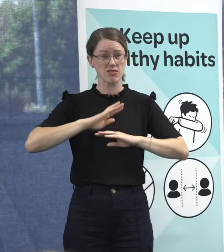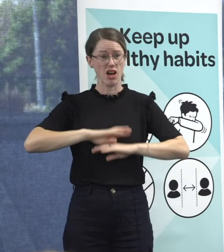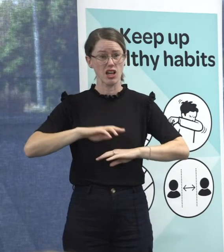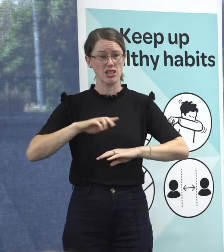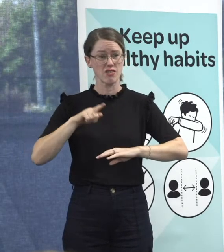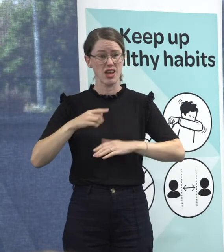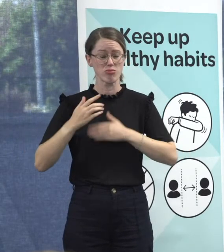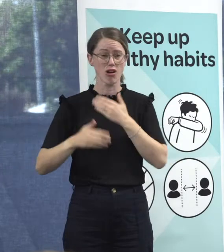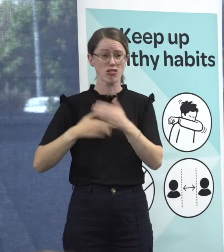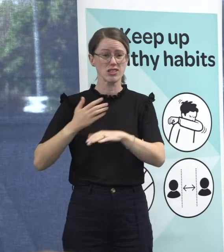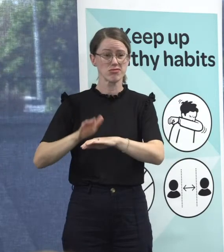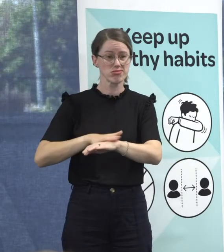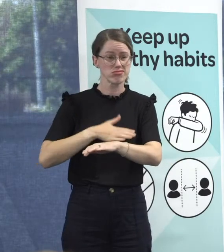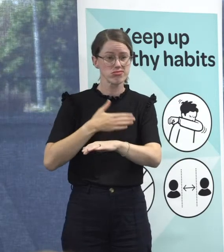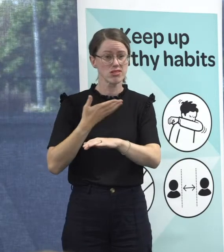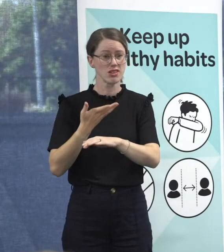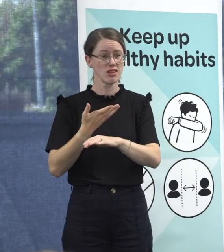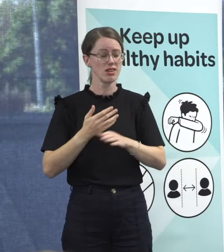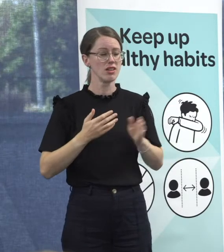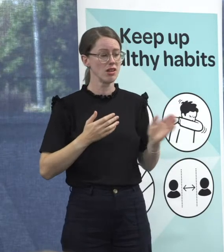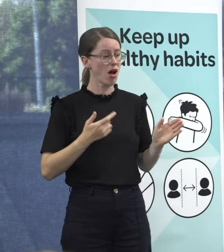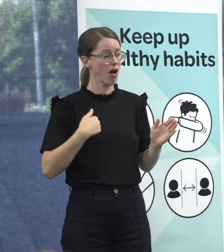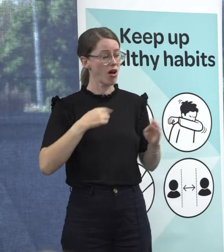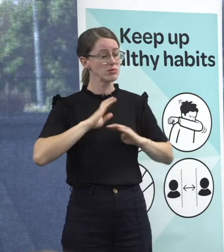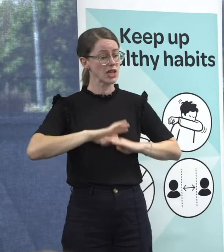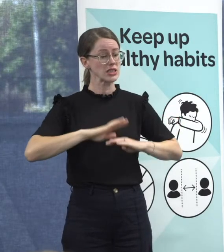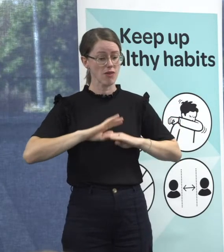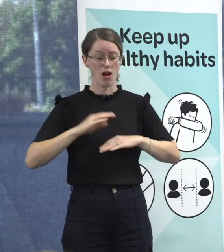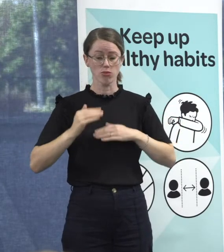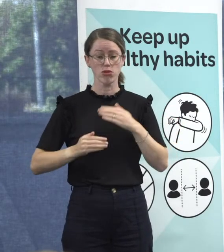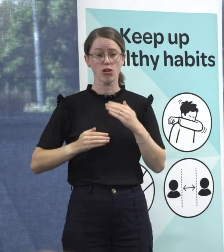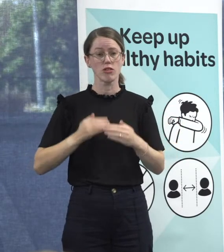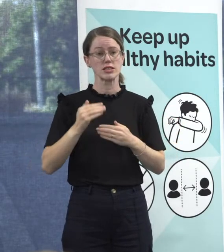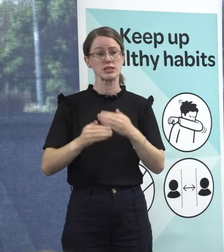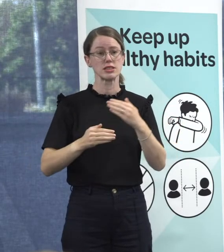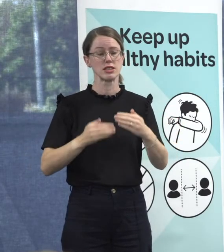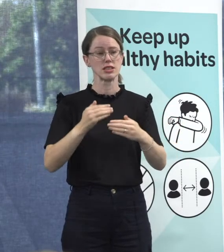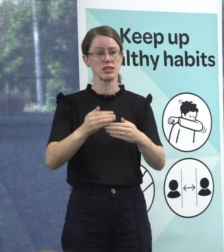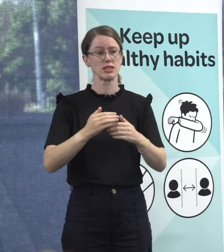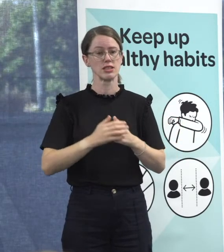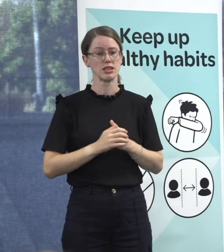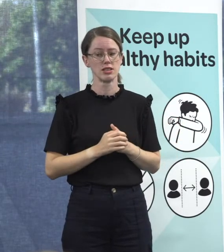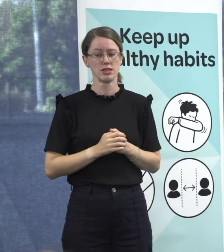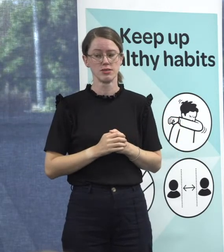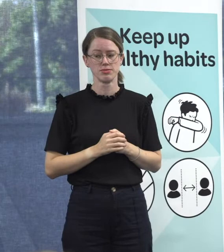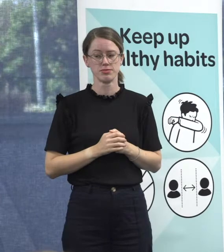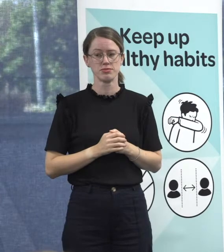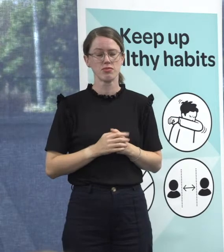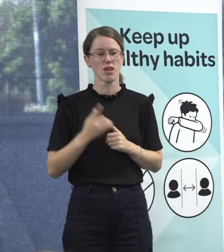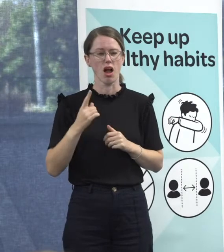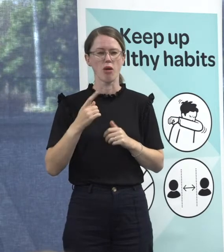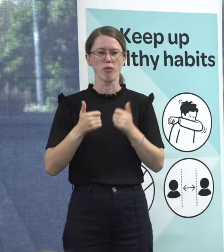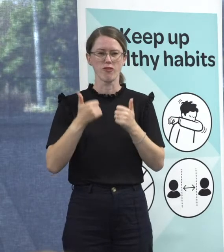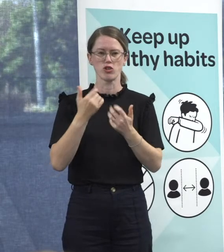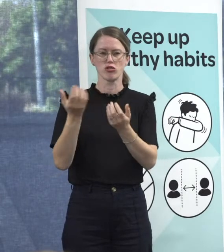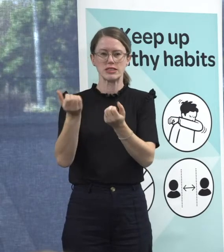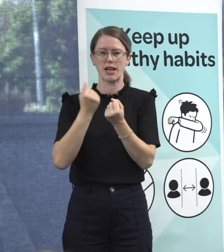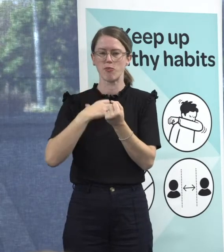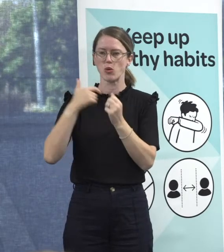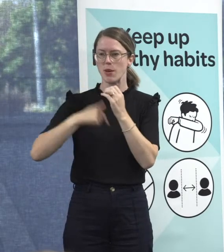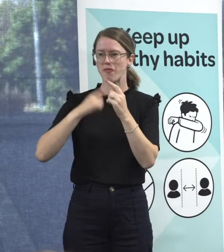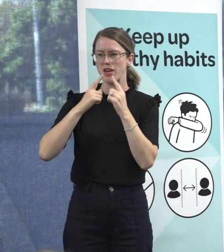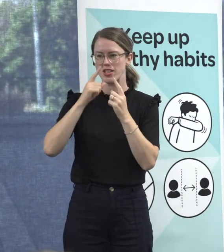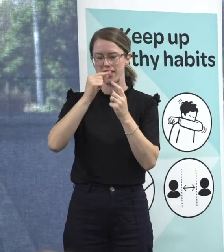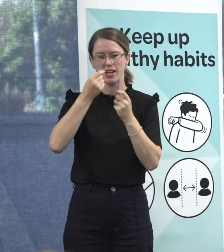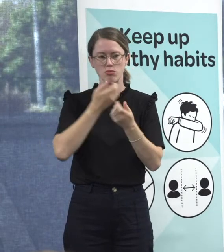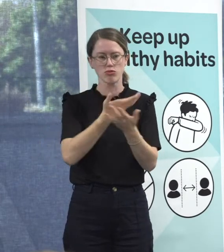rate of progress? It sounds pretty slow. No, I'm satisfied with our progress. I just would prefer if I had a bit more detail and I could give a bit